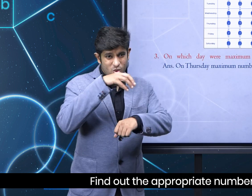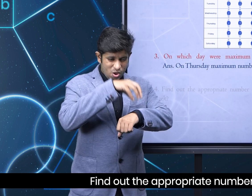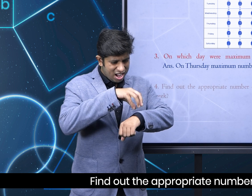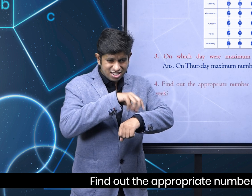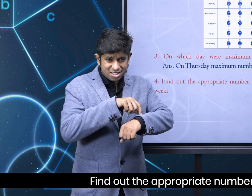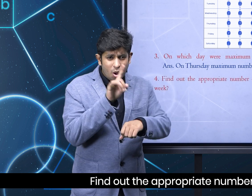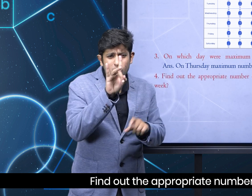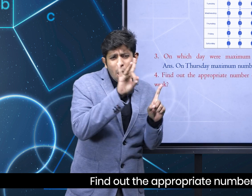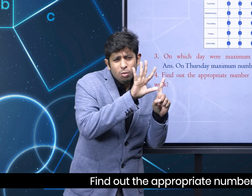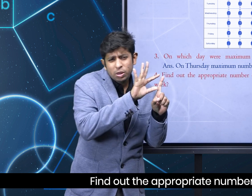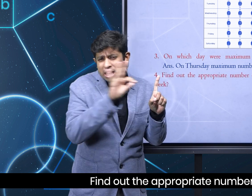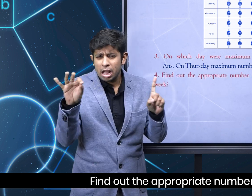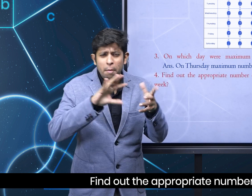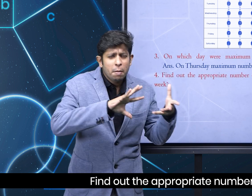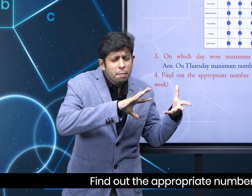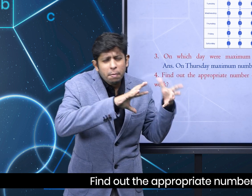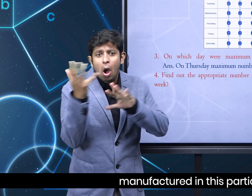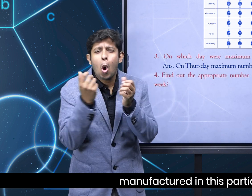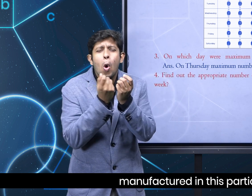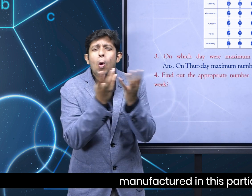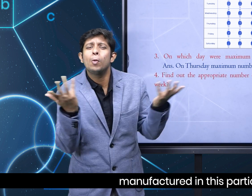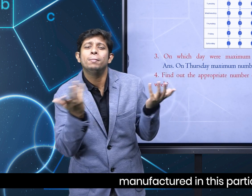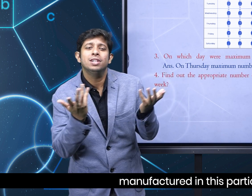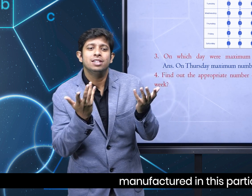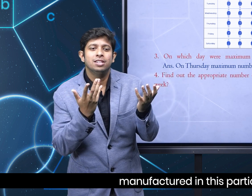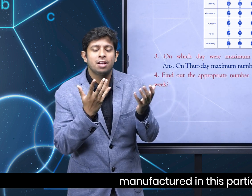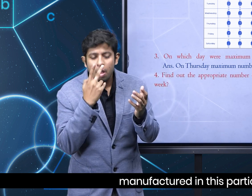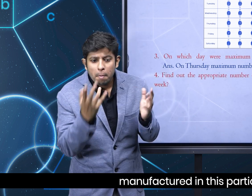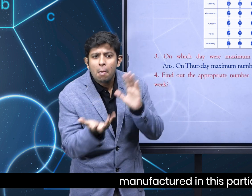Find out the appropriate number of wristwatches manufactured in this particular week.